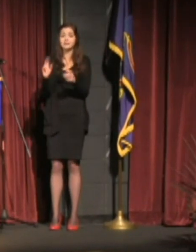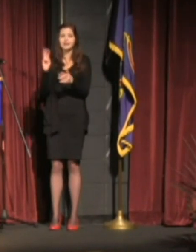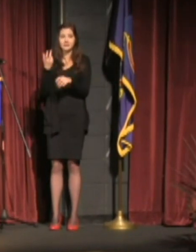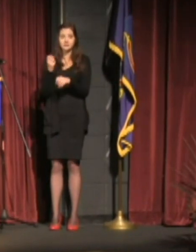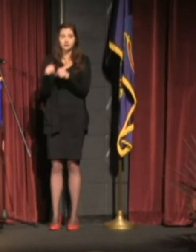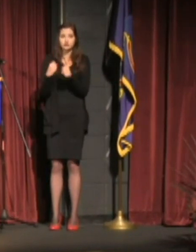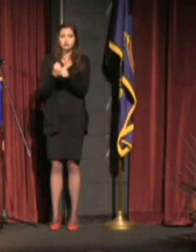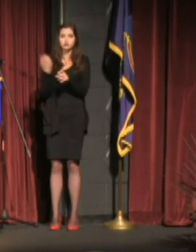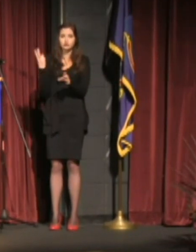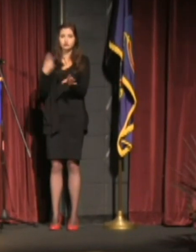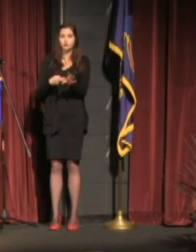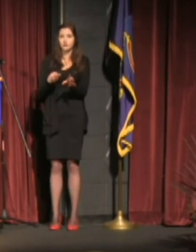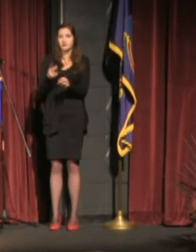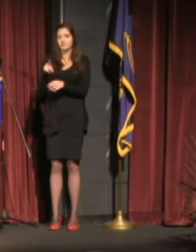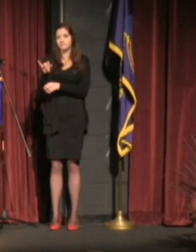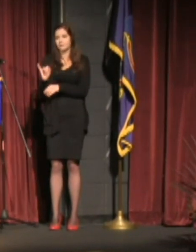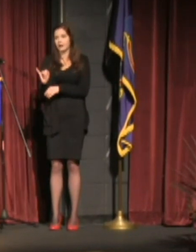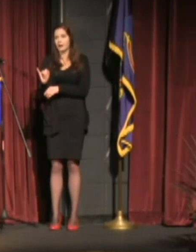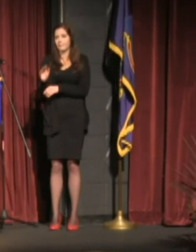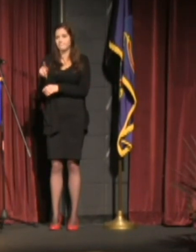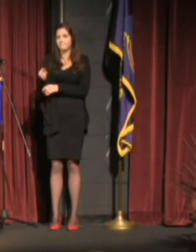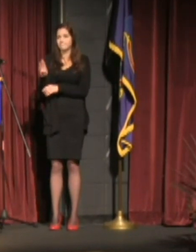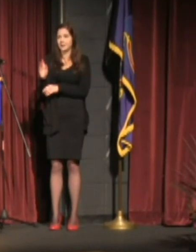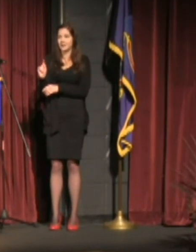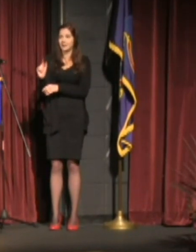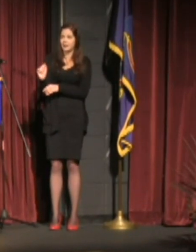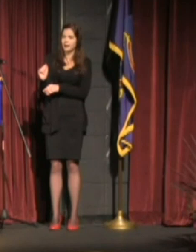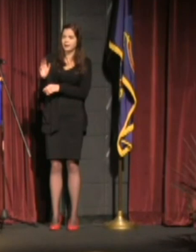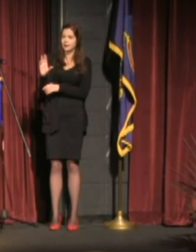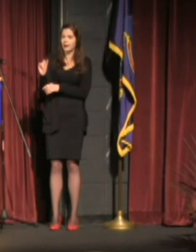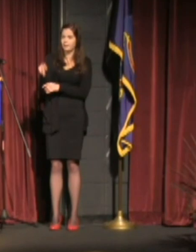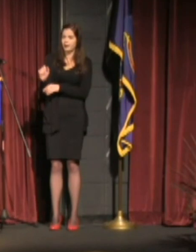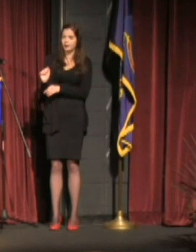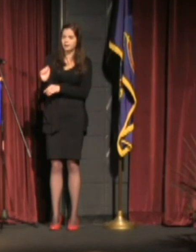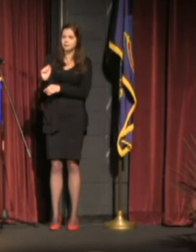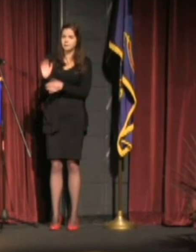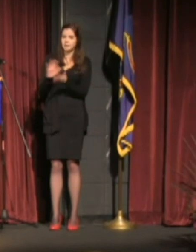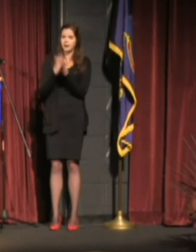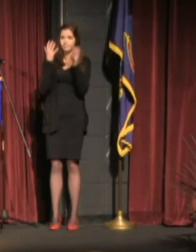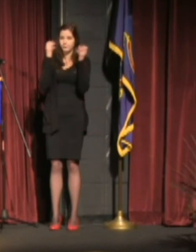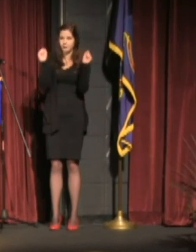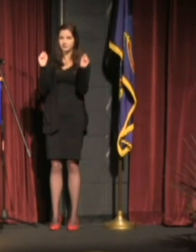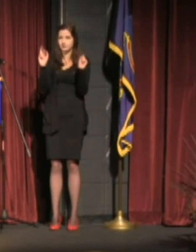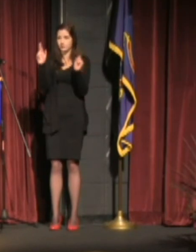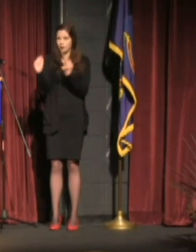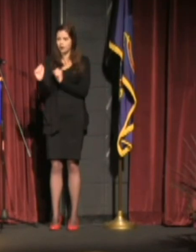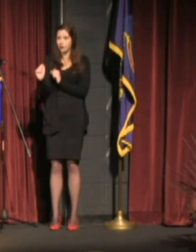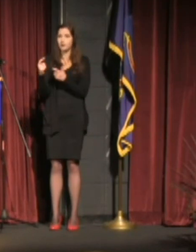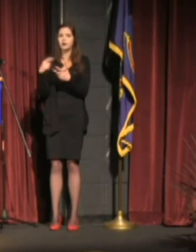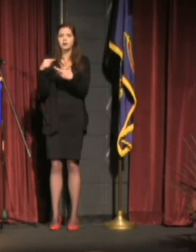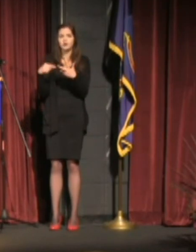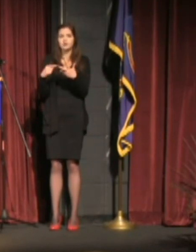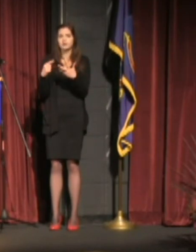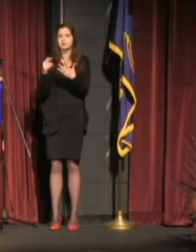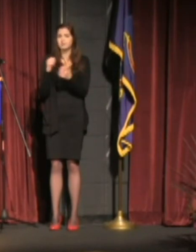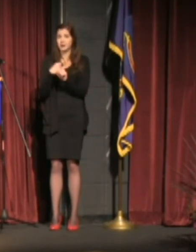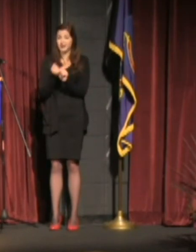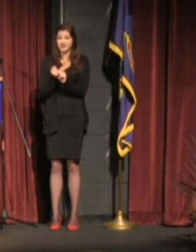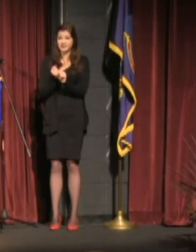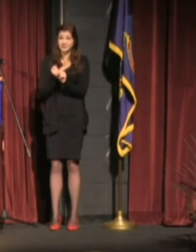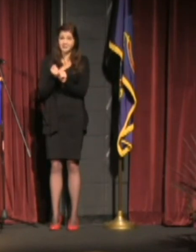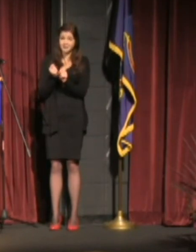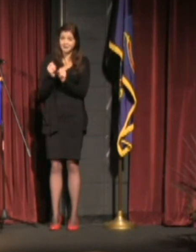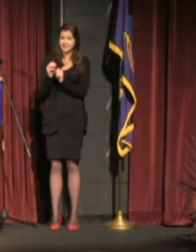Theta Kappa Honor Society and became president, served as a resident assistant, and designed from scratch the